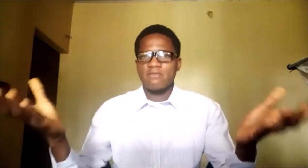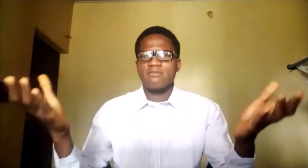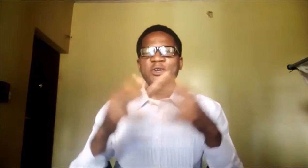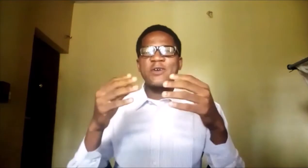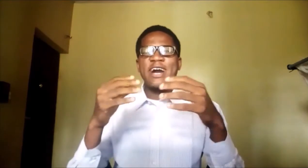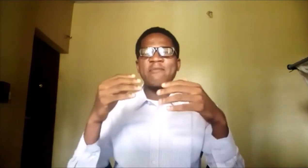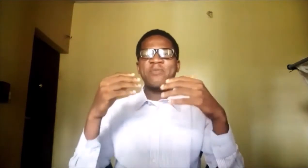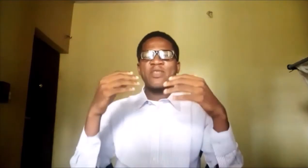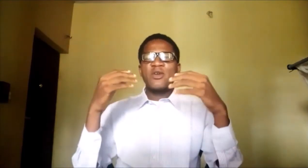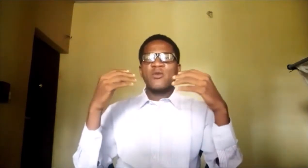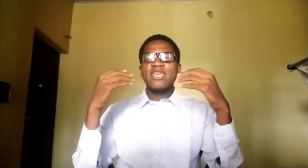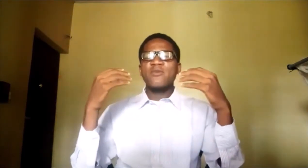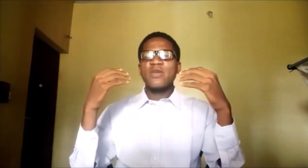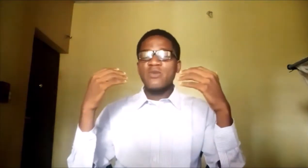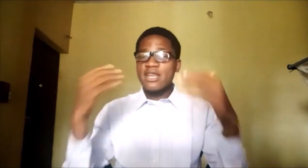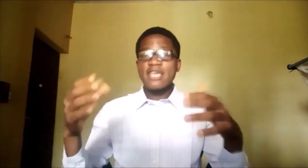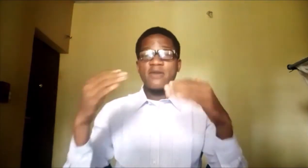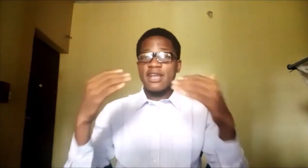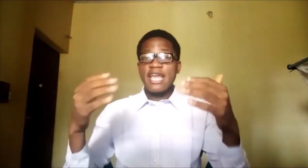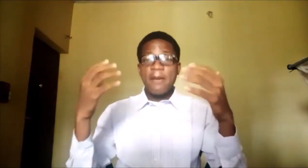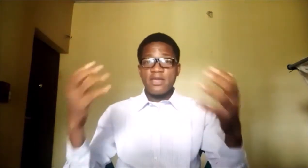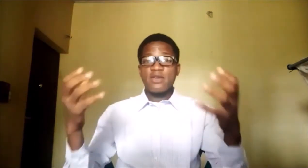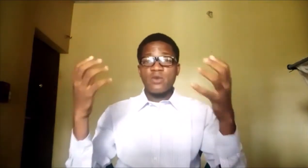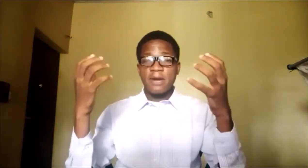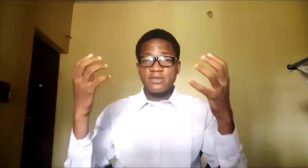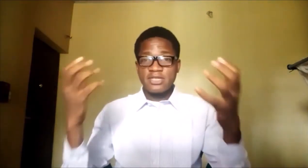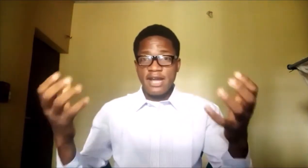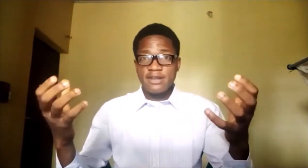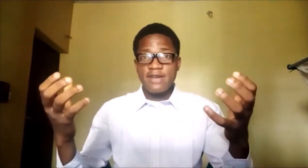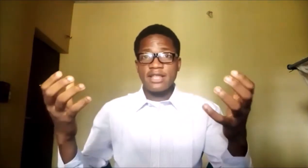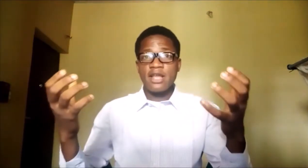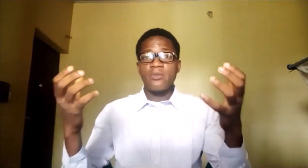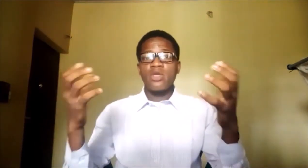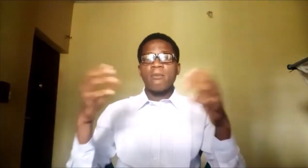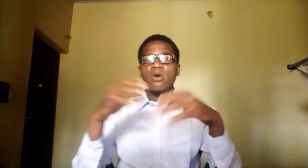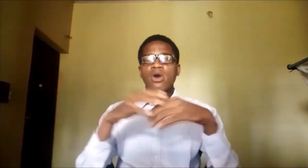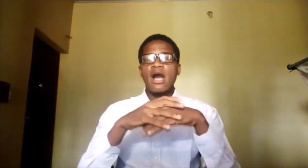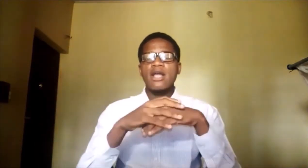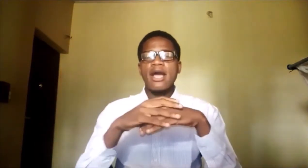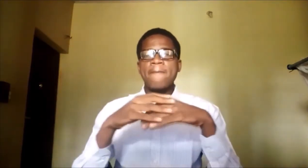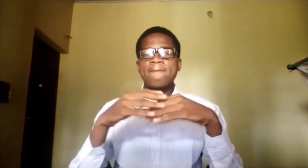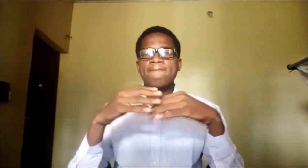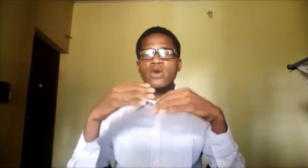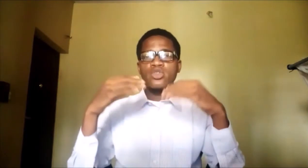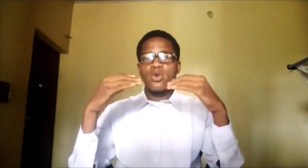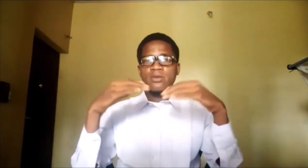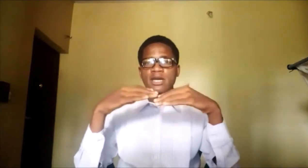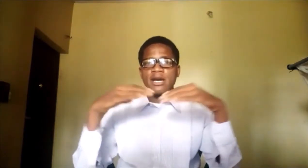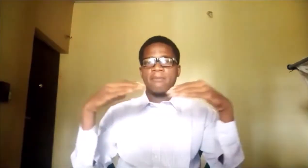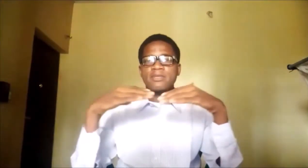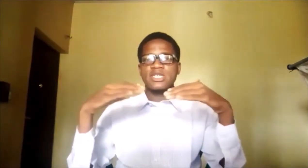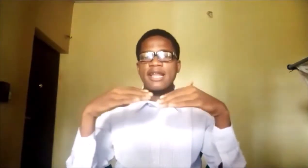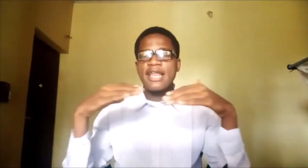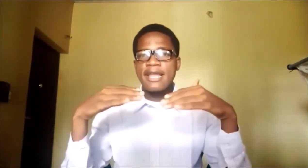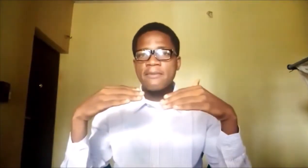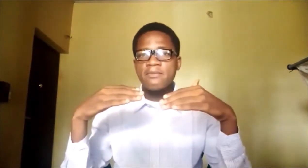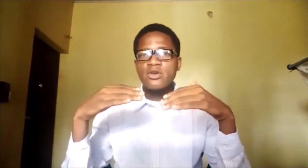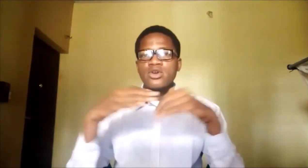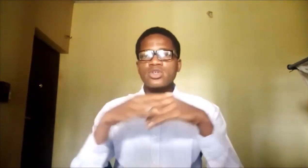So we're really happy we're about to start right now. But we're going to open the chat line. So we're